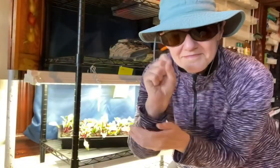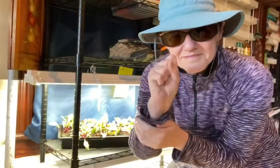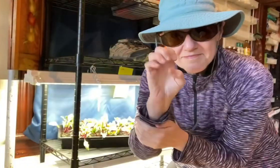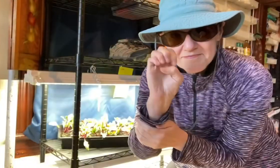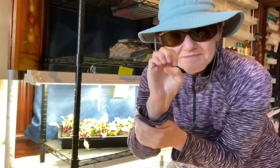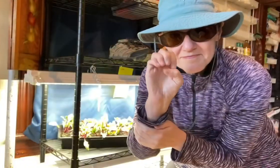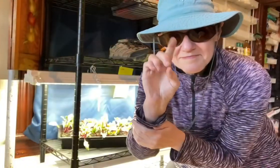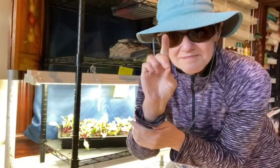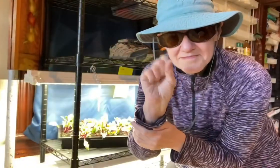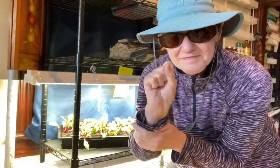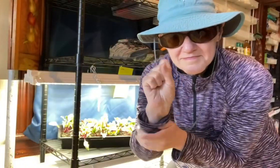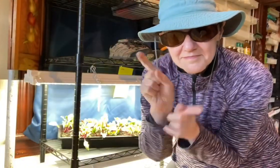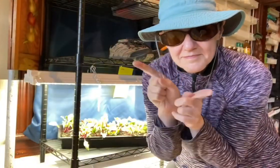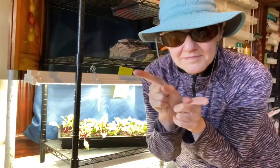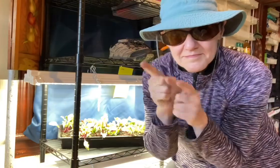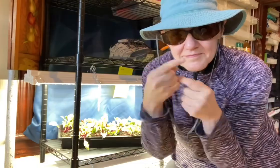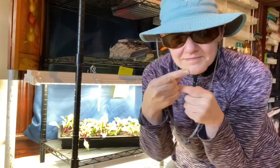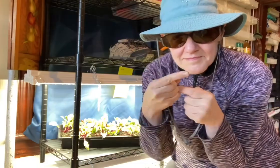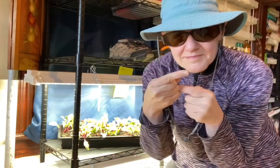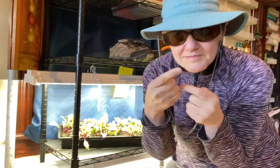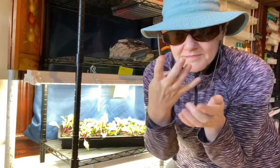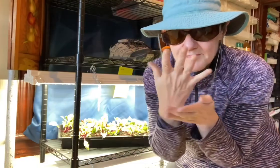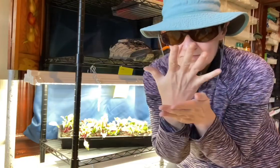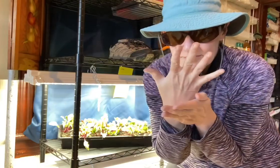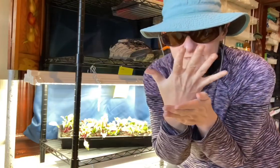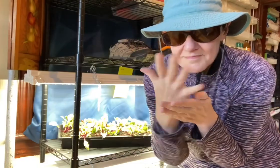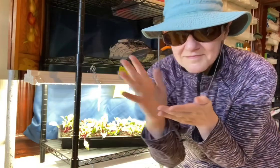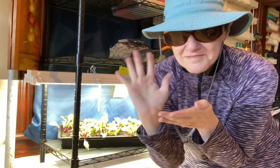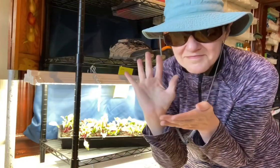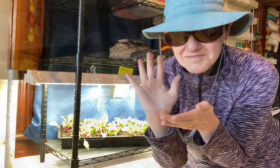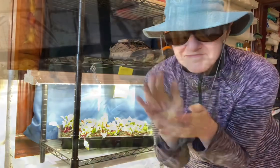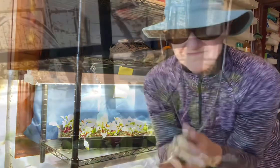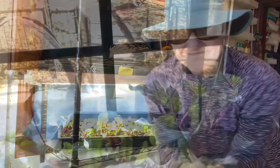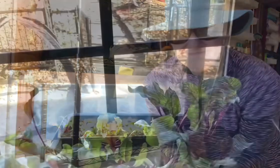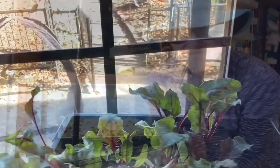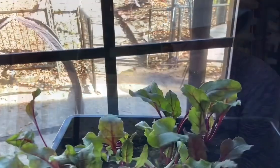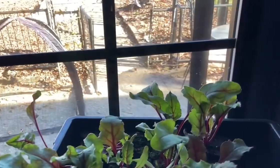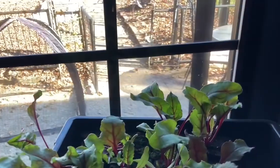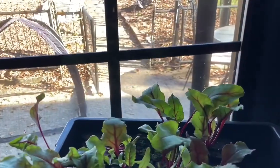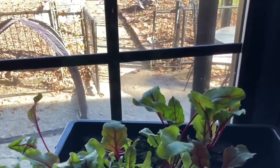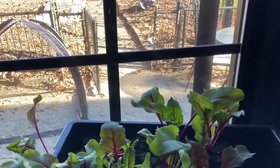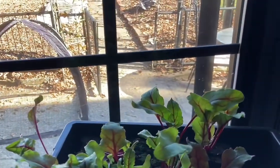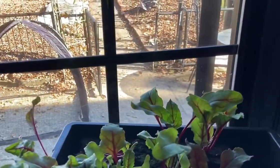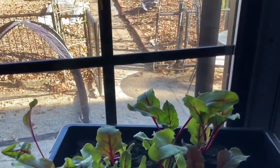I started them from seeds in the soil blocks 5 weeks ago.